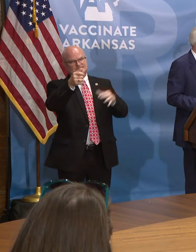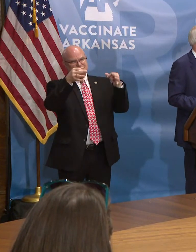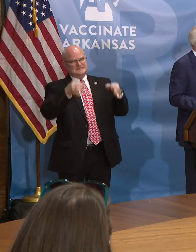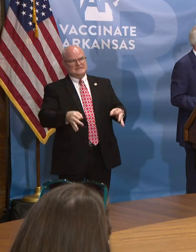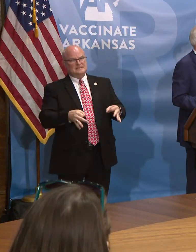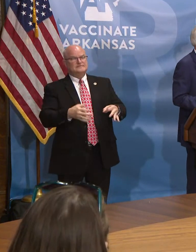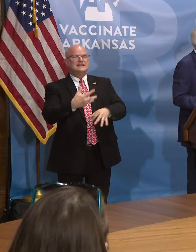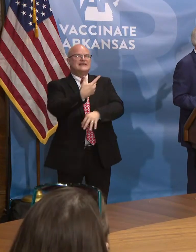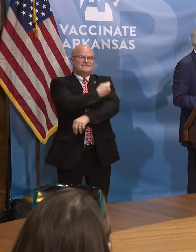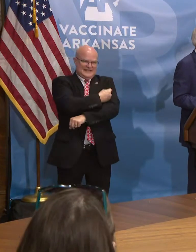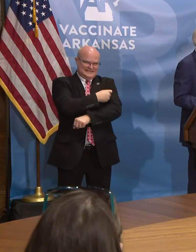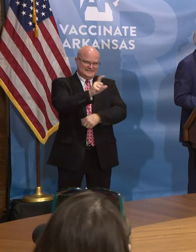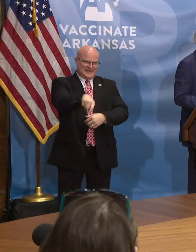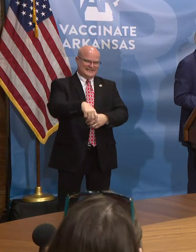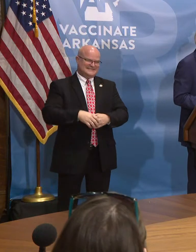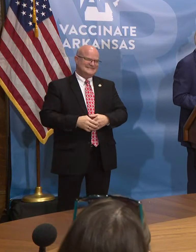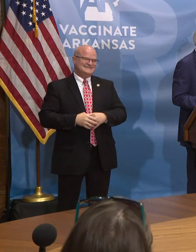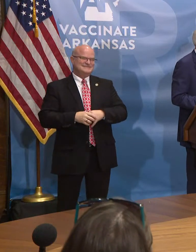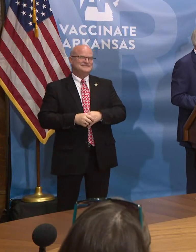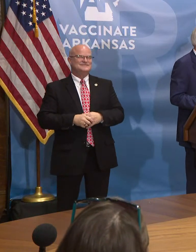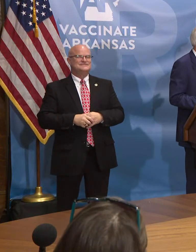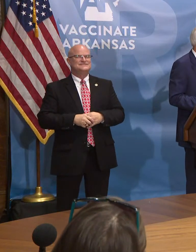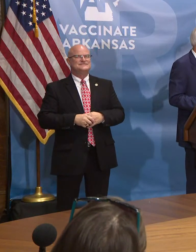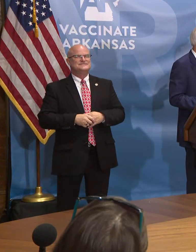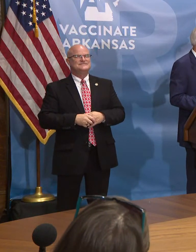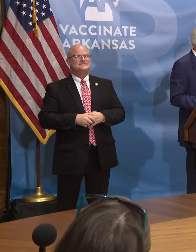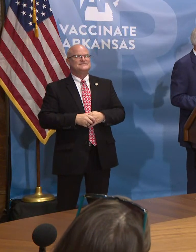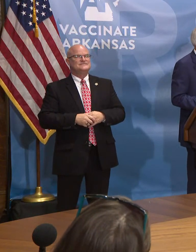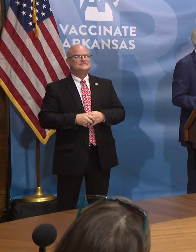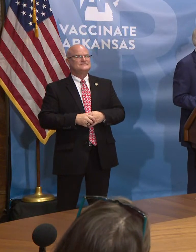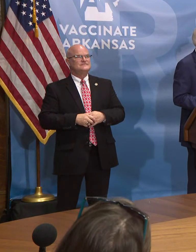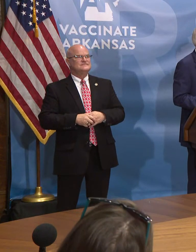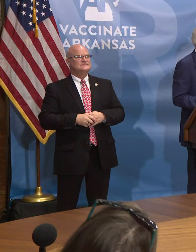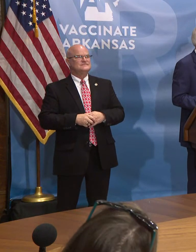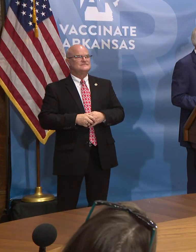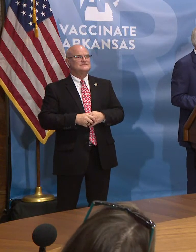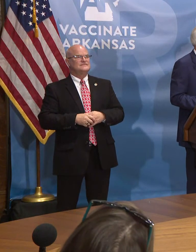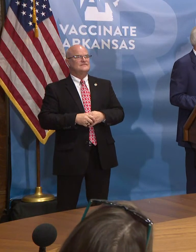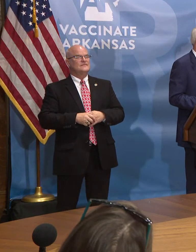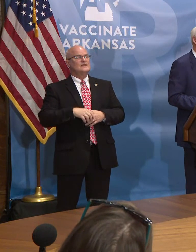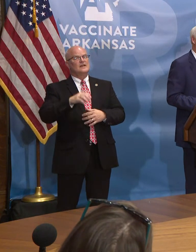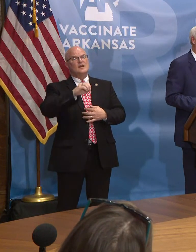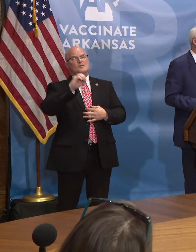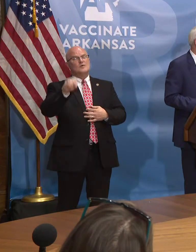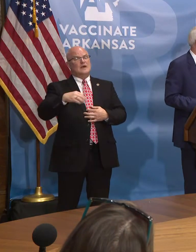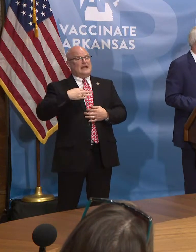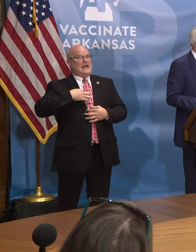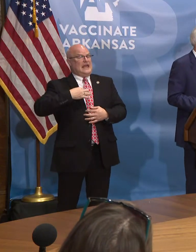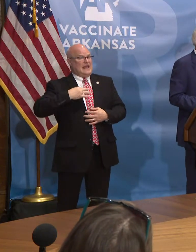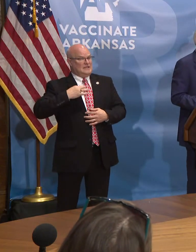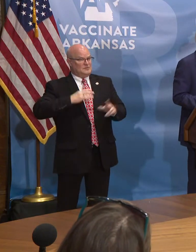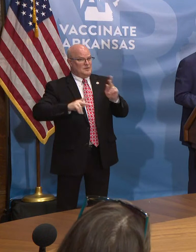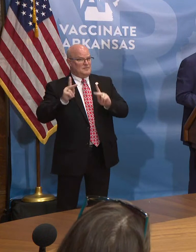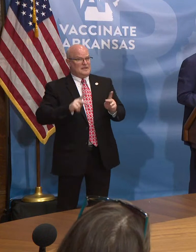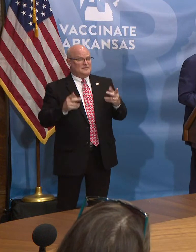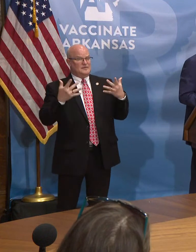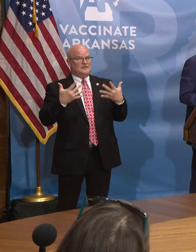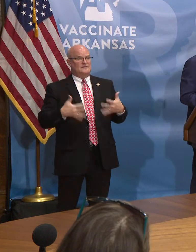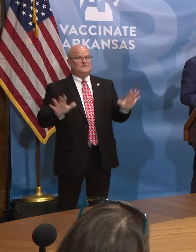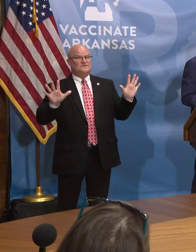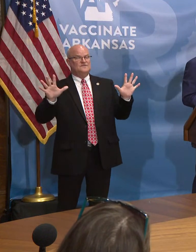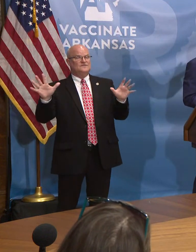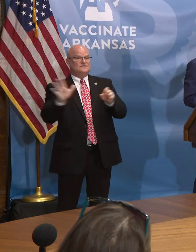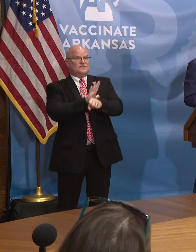get vaccinated. This is the proportion of eligible residents that have been